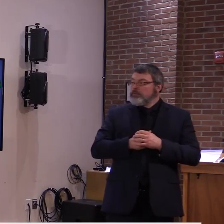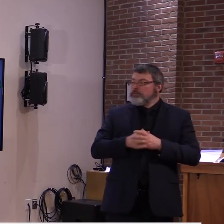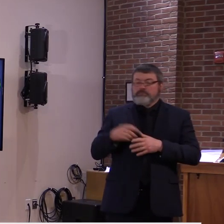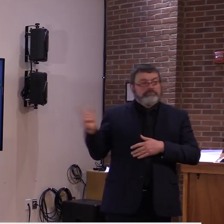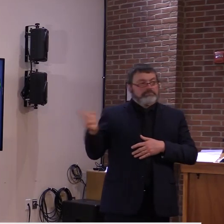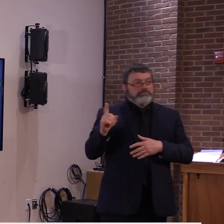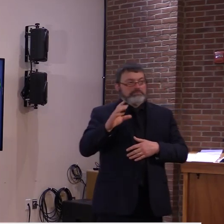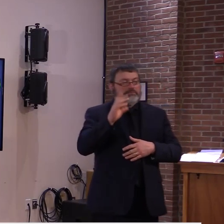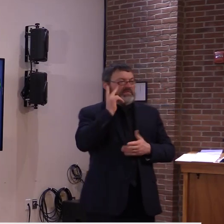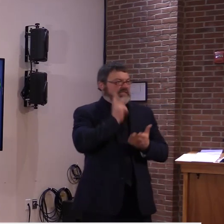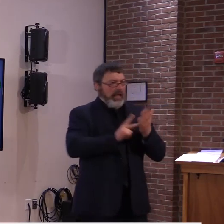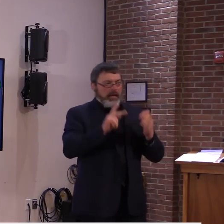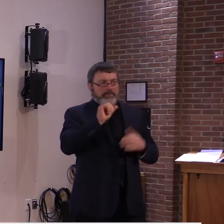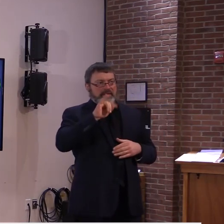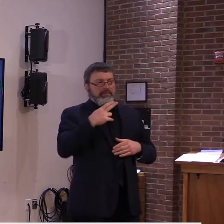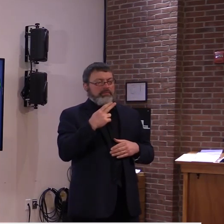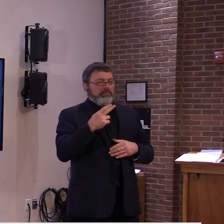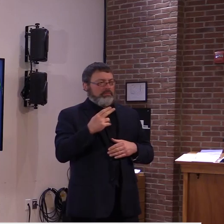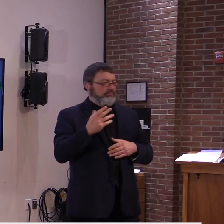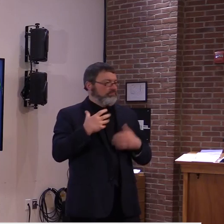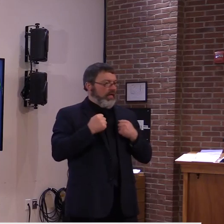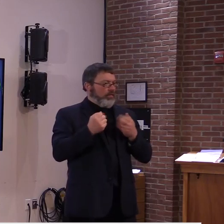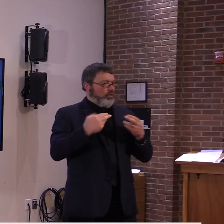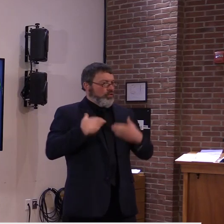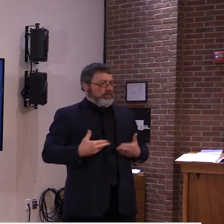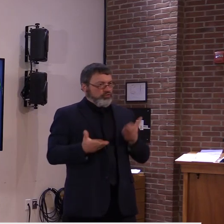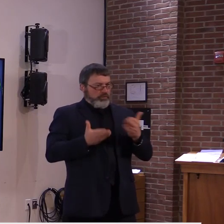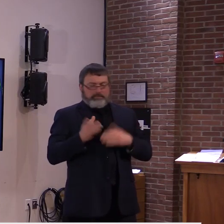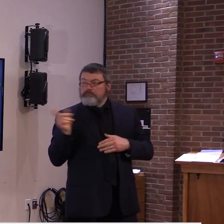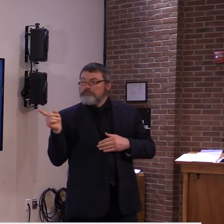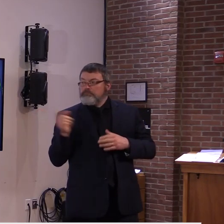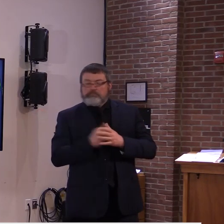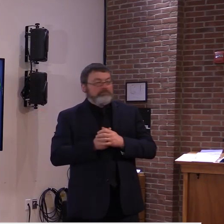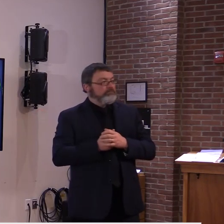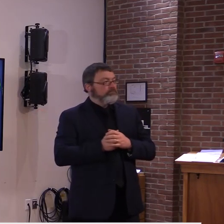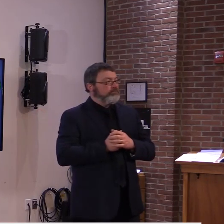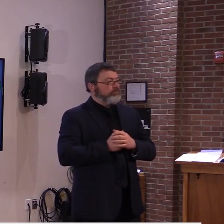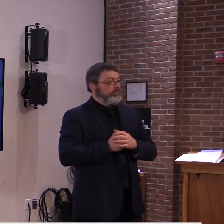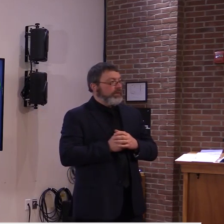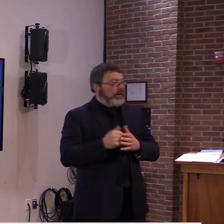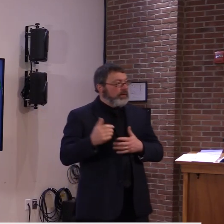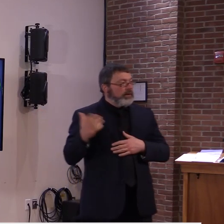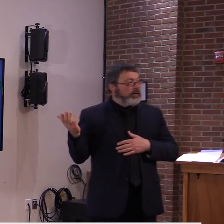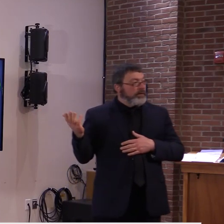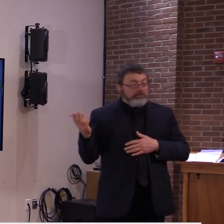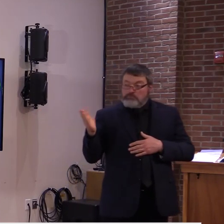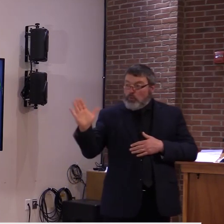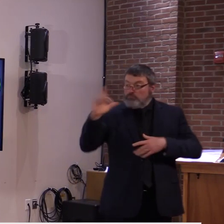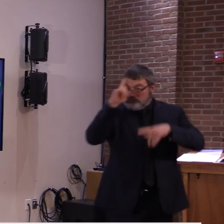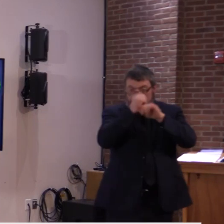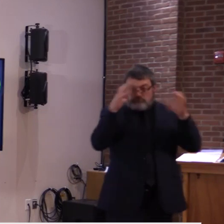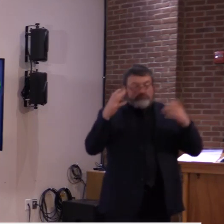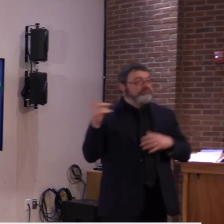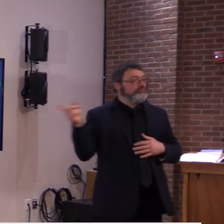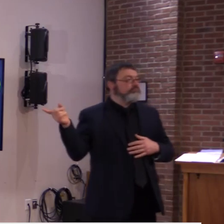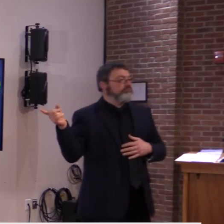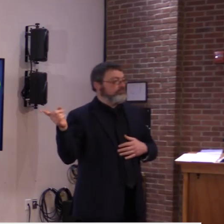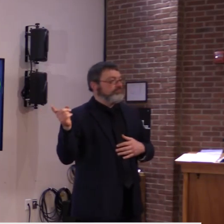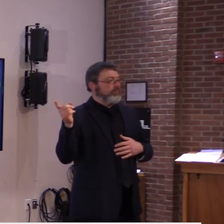on more permanent solutions to housing, you know, getting people out of hotels and hotels, getting people even